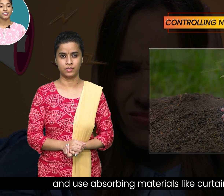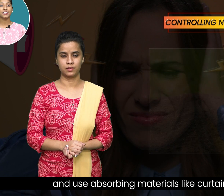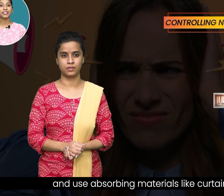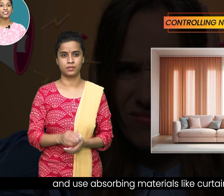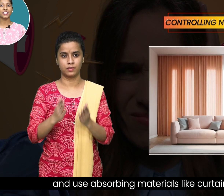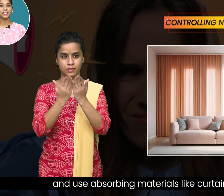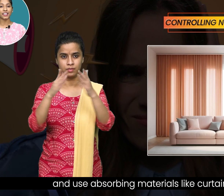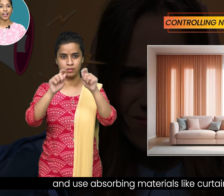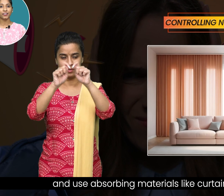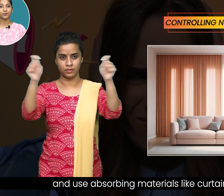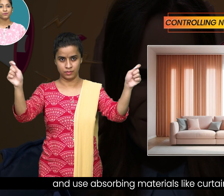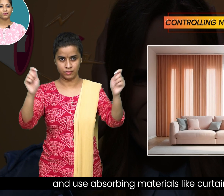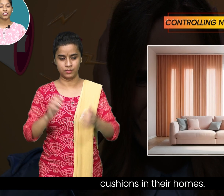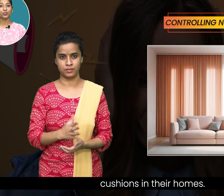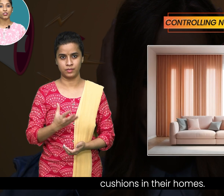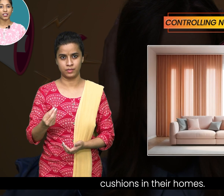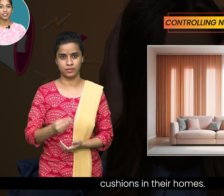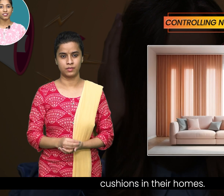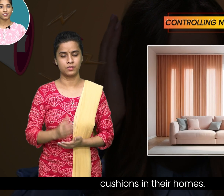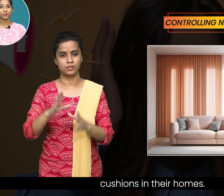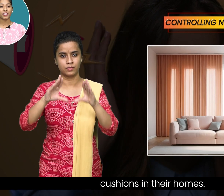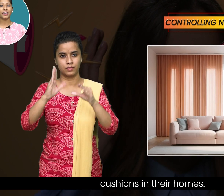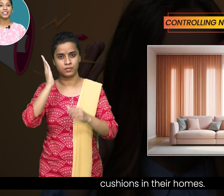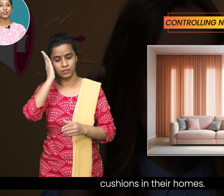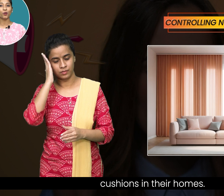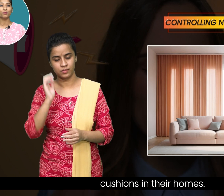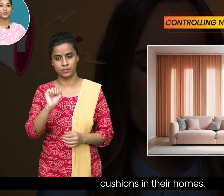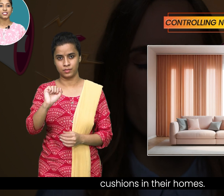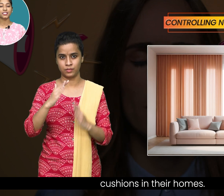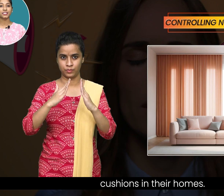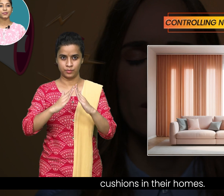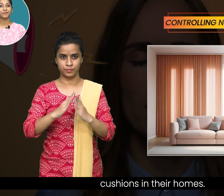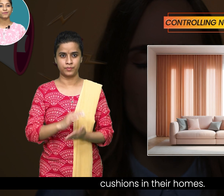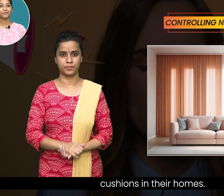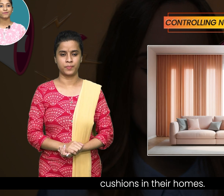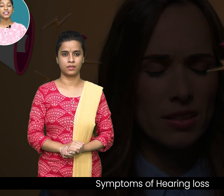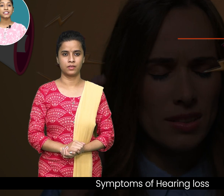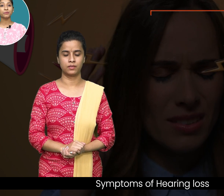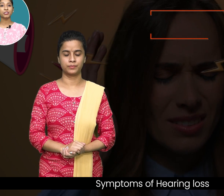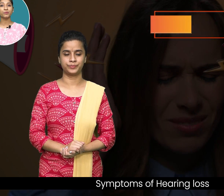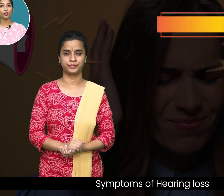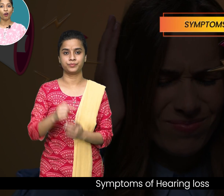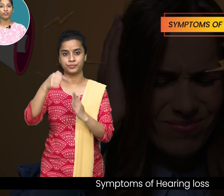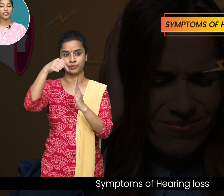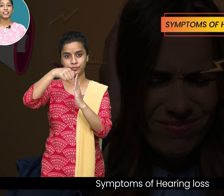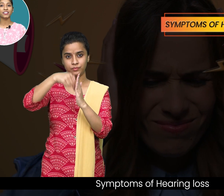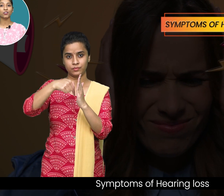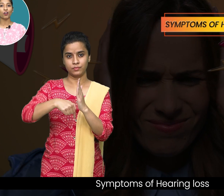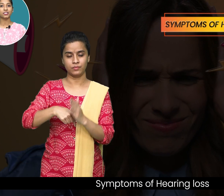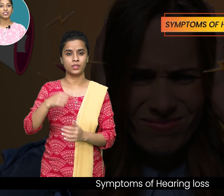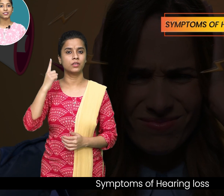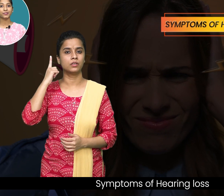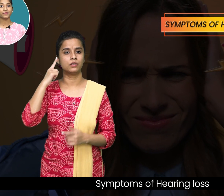like curtains and cushions in their homes. Symptoms of